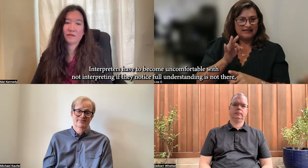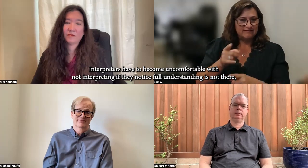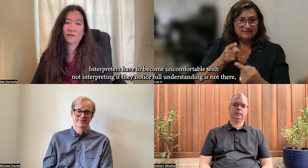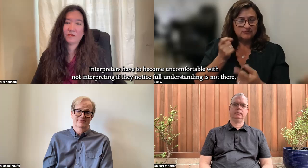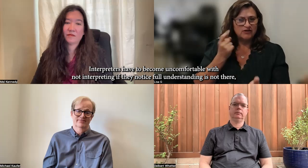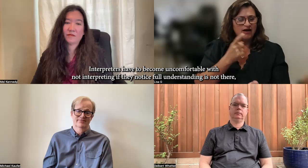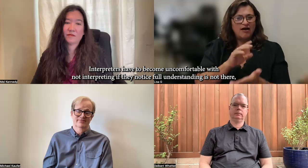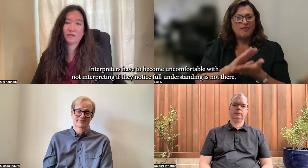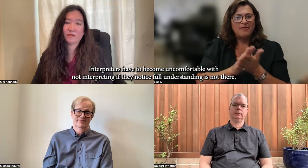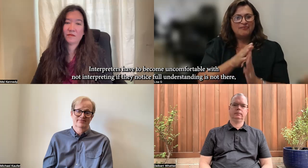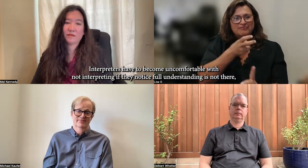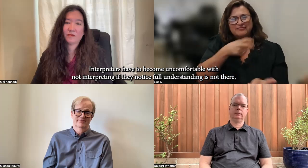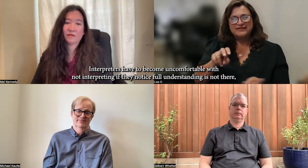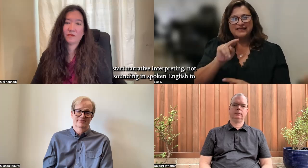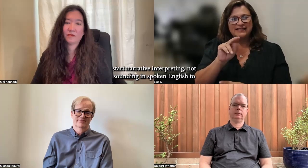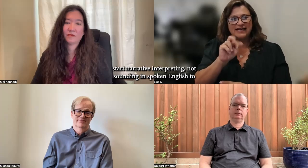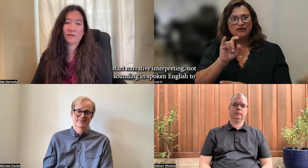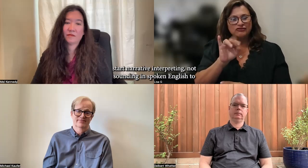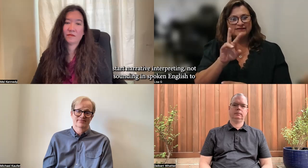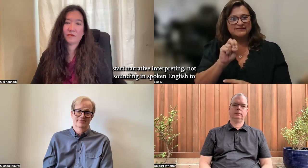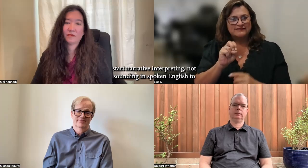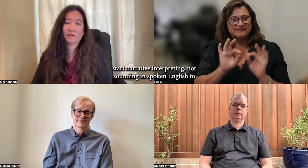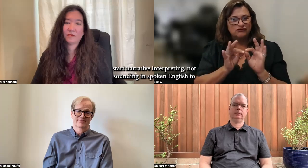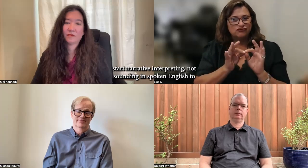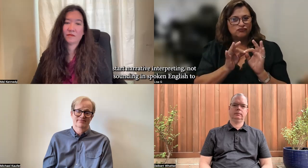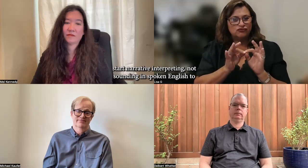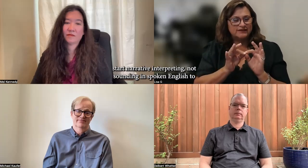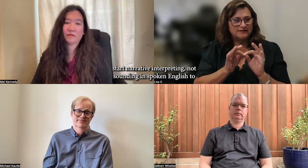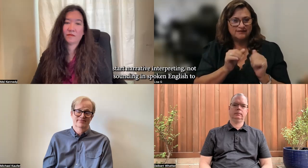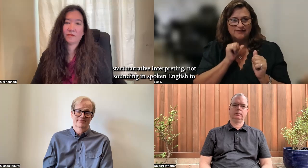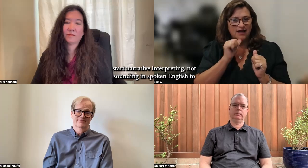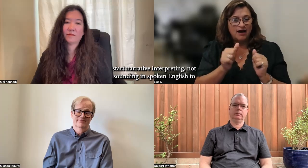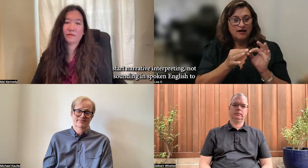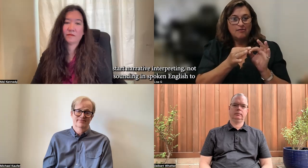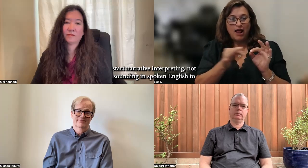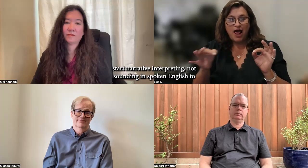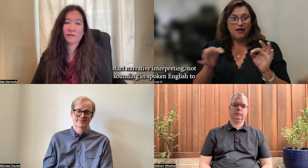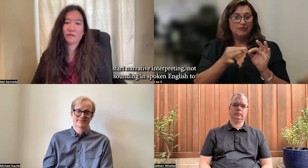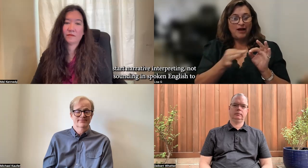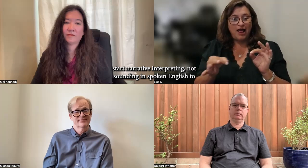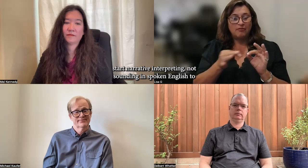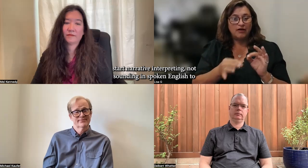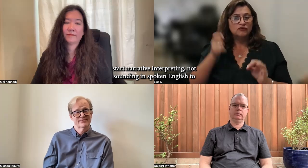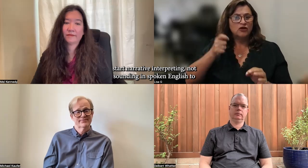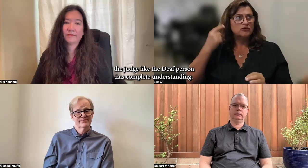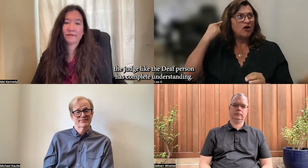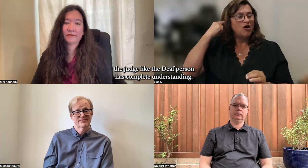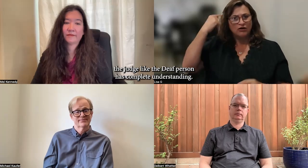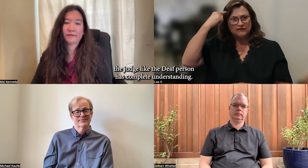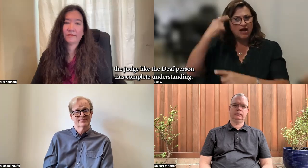there. Start narrative interpreting, not sounding in spoken English to the judge like the deaf person